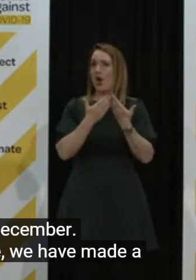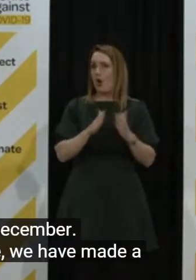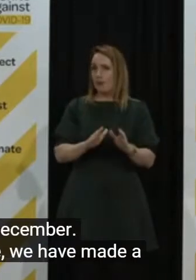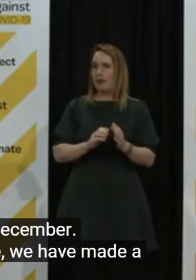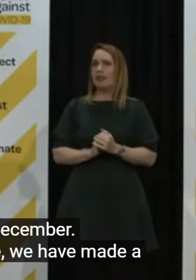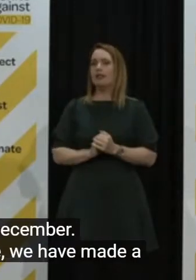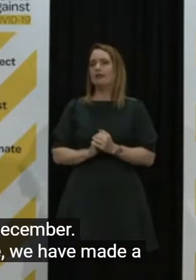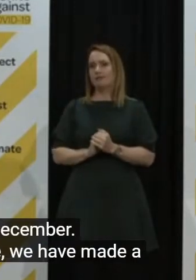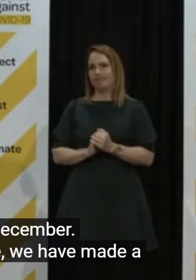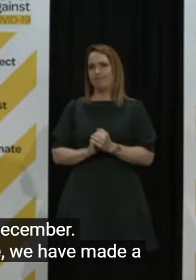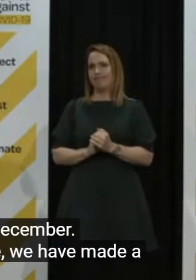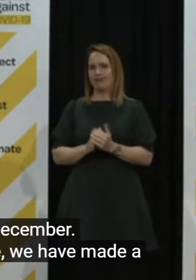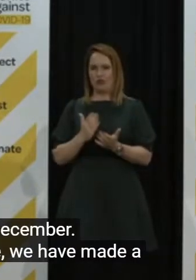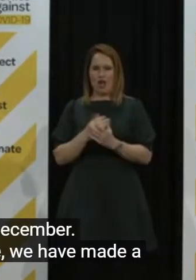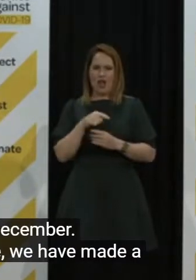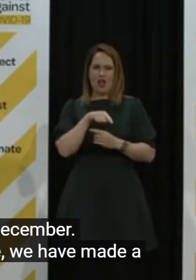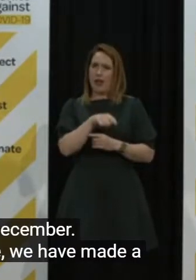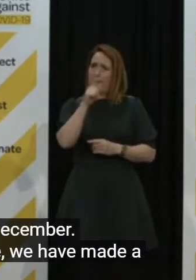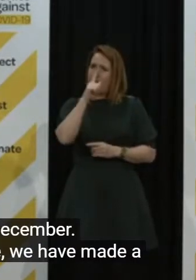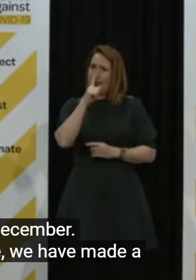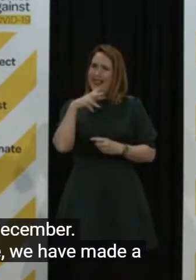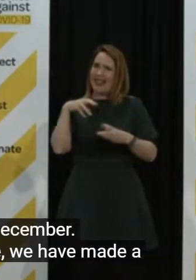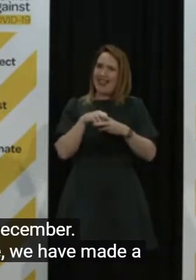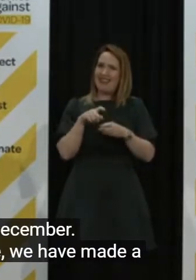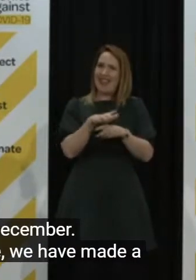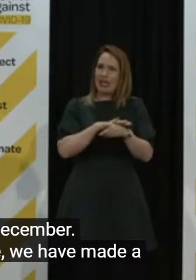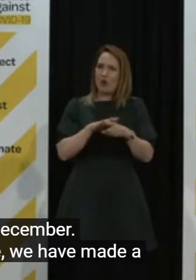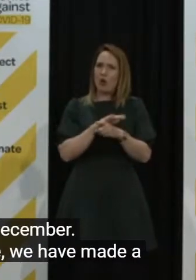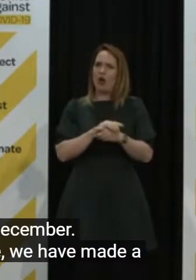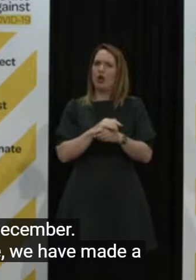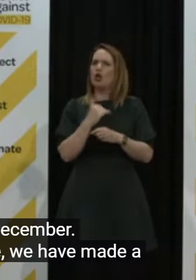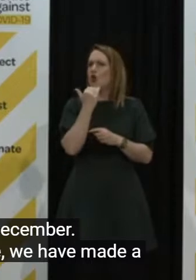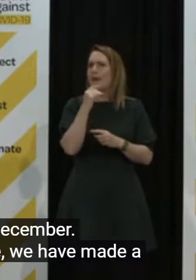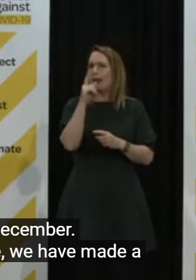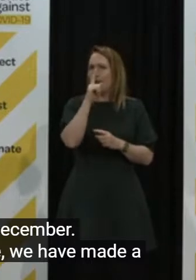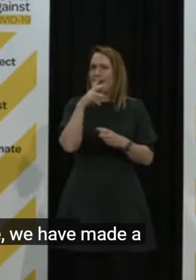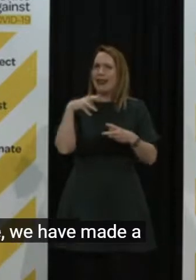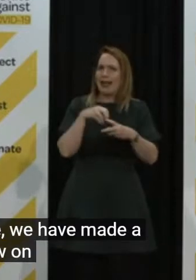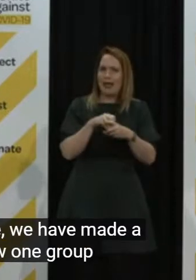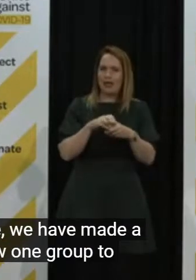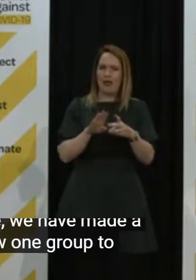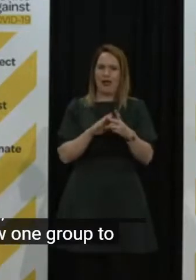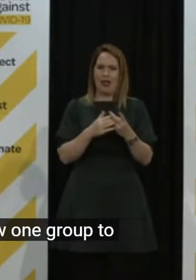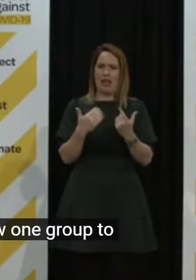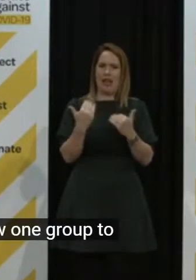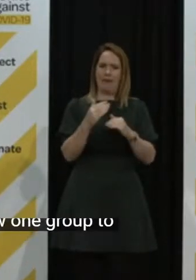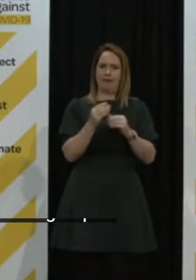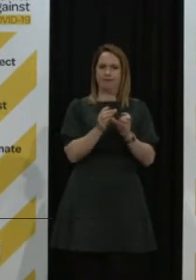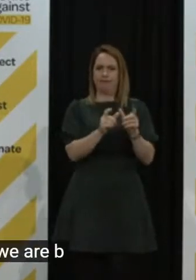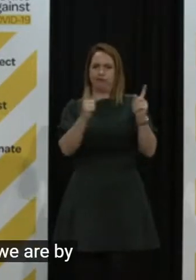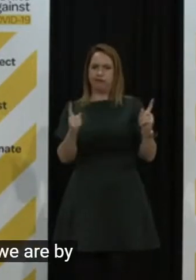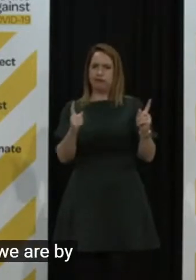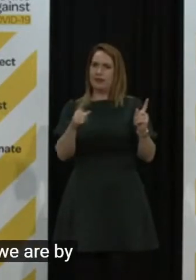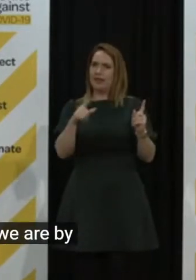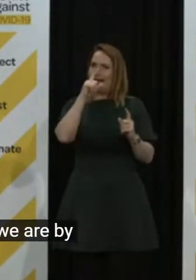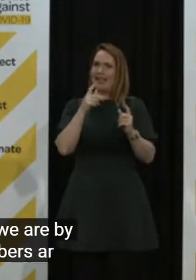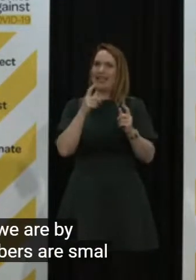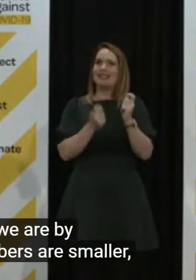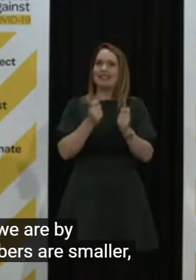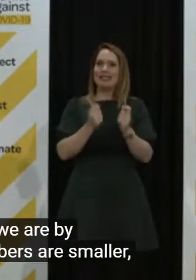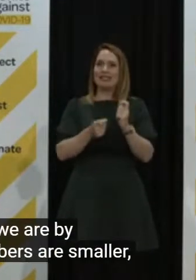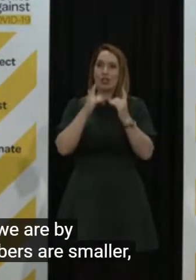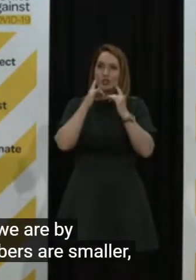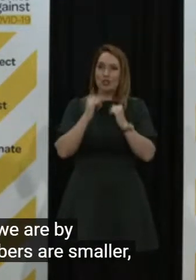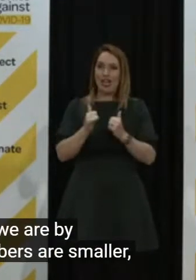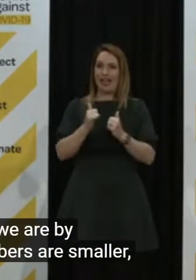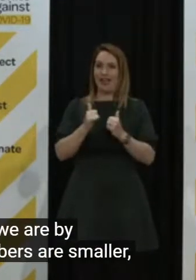where by default the numbers are smaller, more confined, allows us to safely test the vaccine pass system before we all